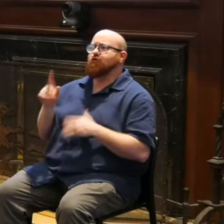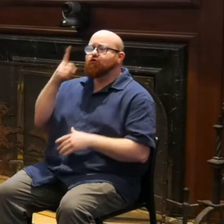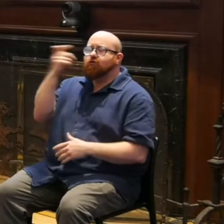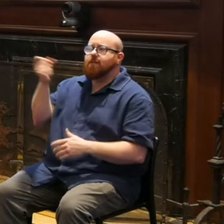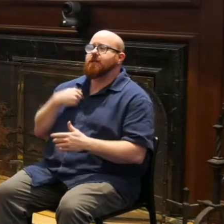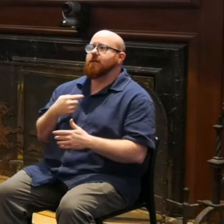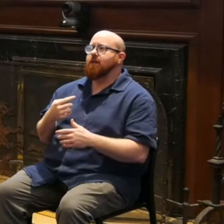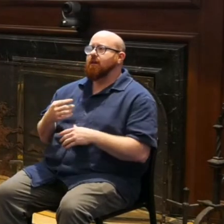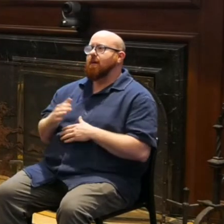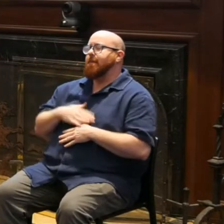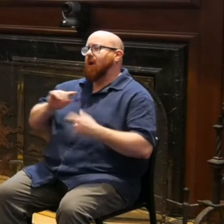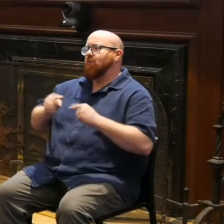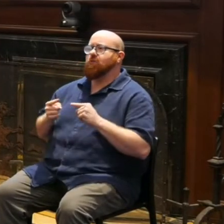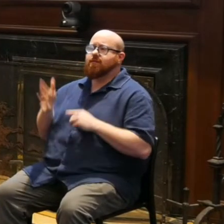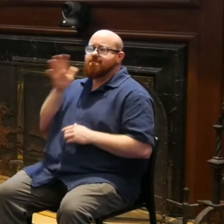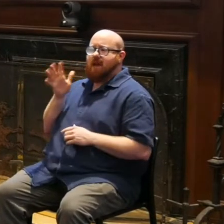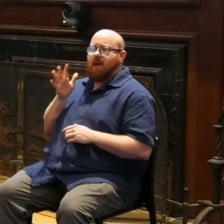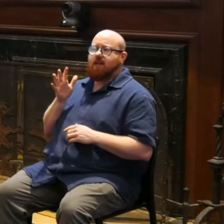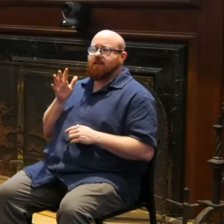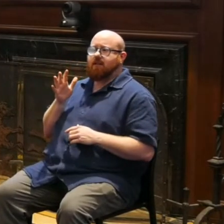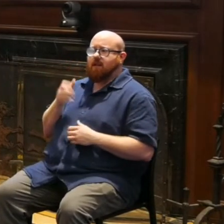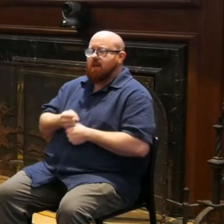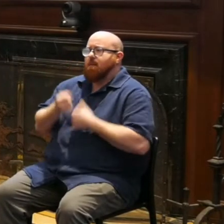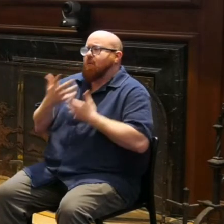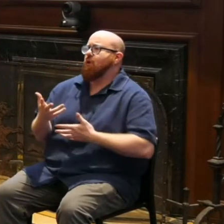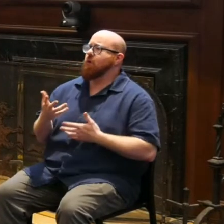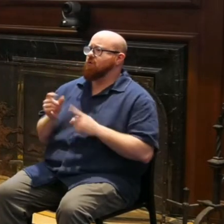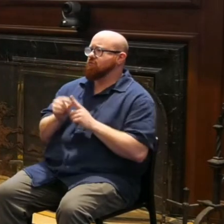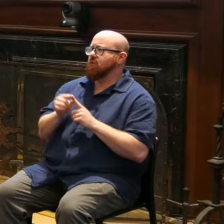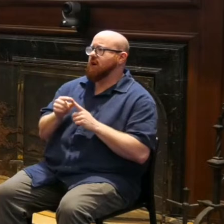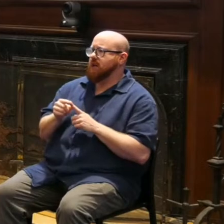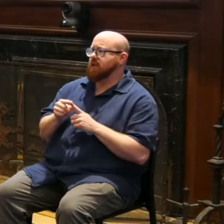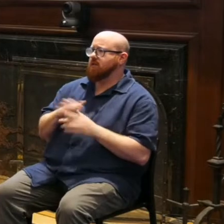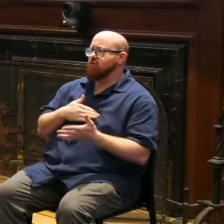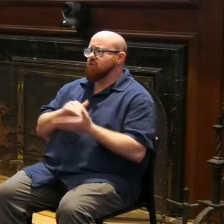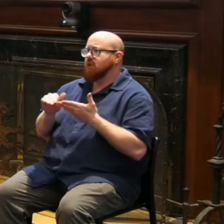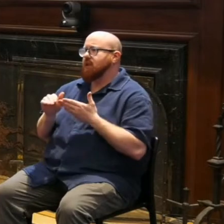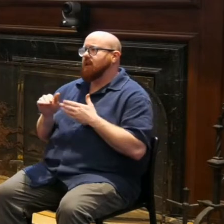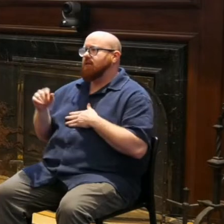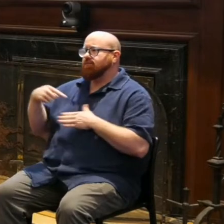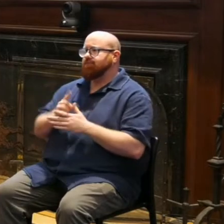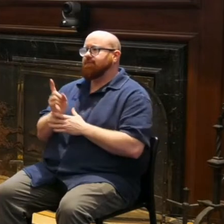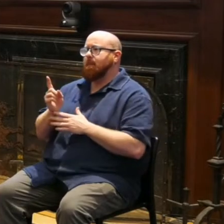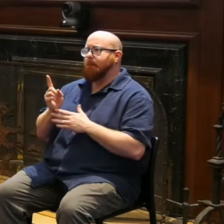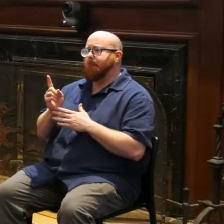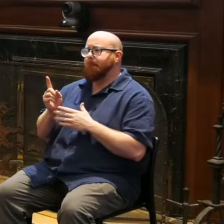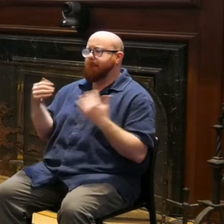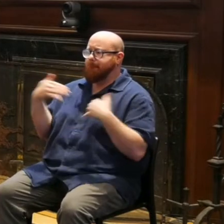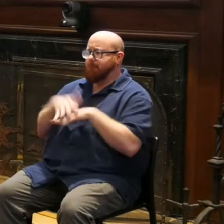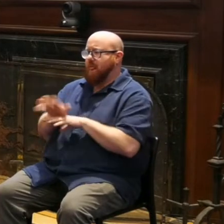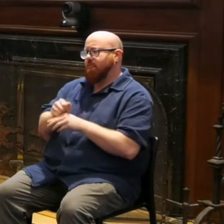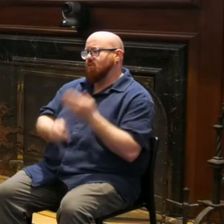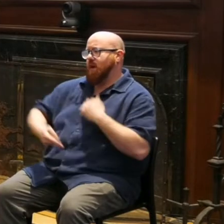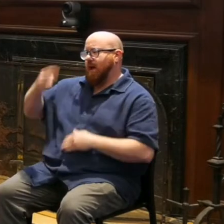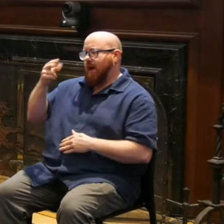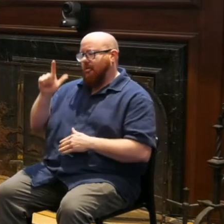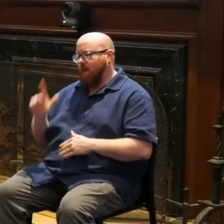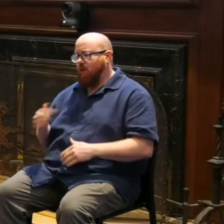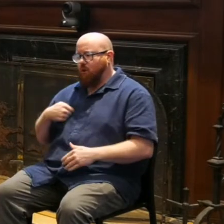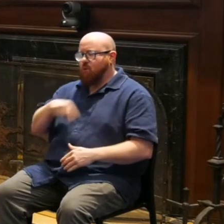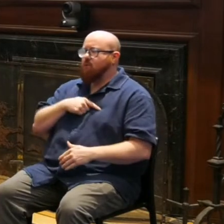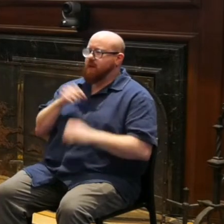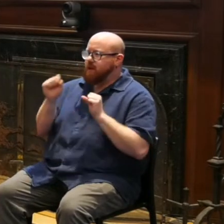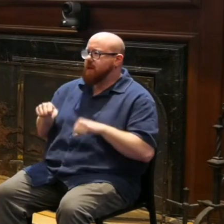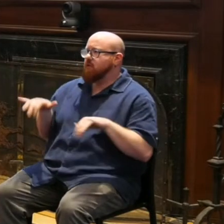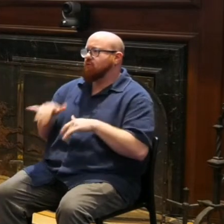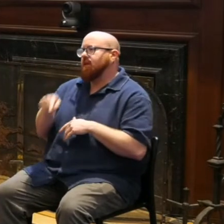my past may ache, the poetic verses mend a tapestry of resiliency that gently blend through the highs and the lows. We cope, we can find the